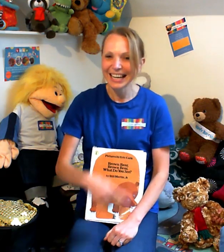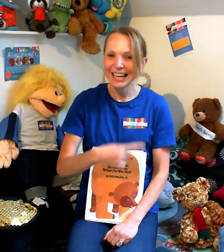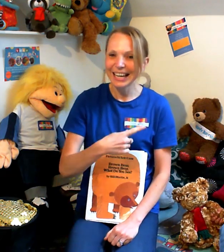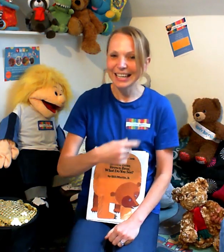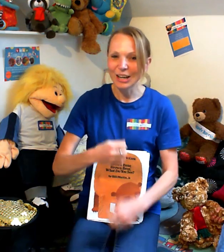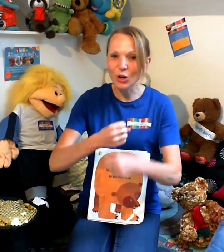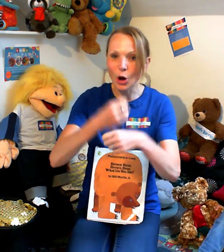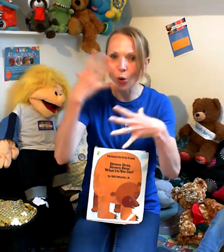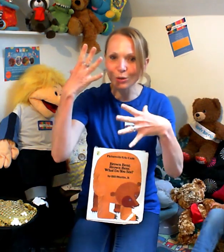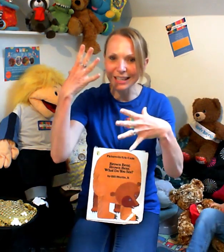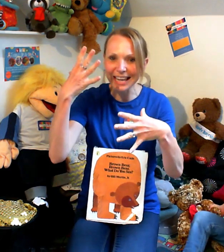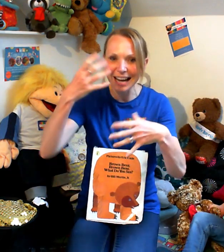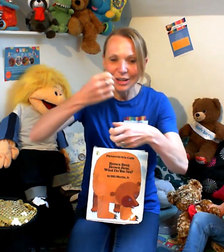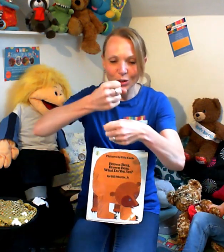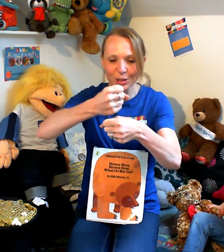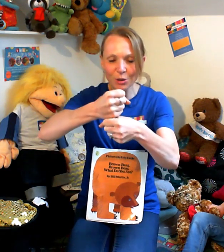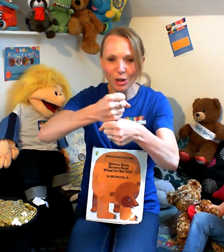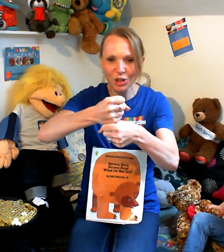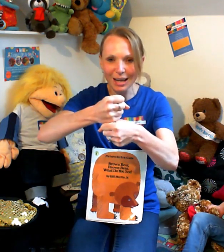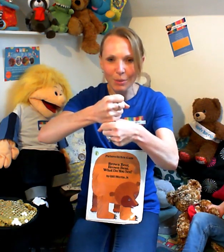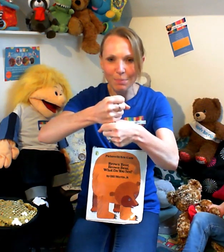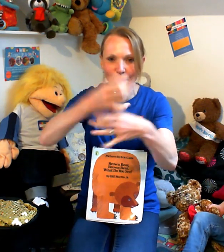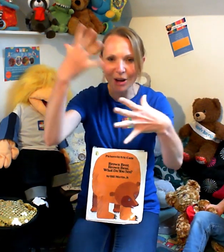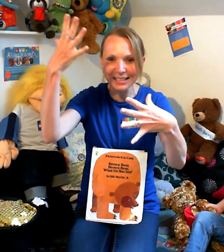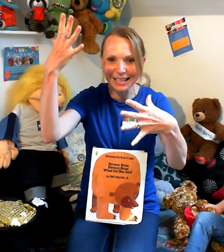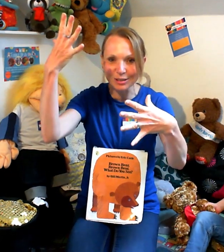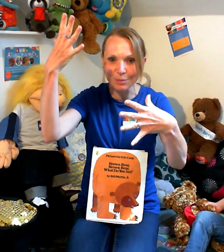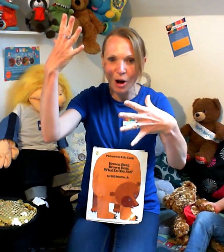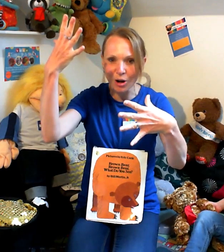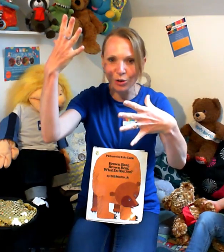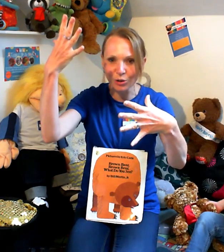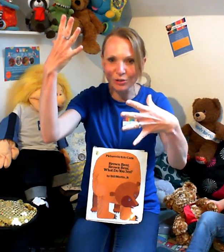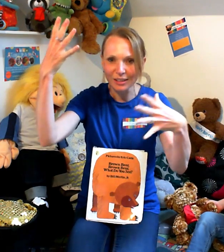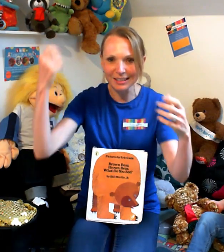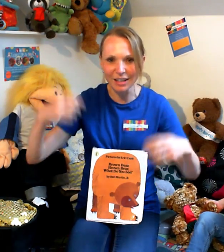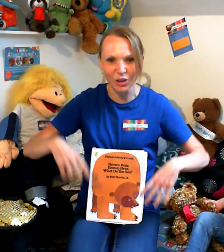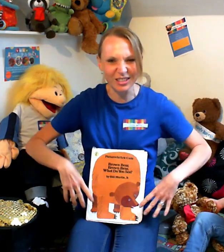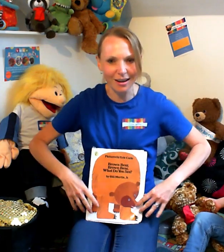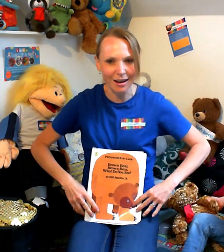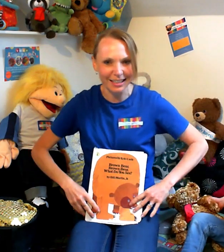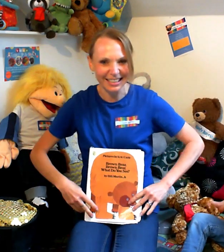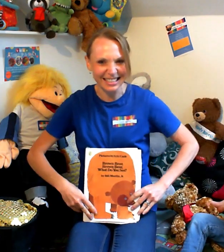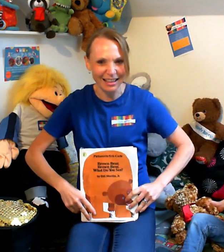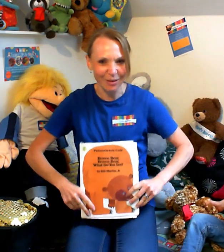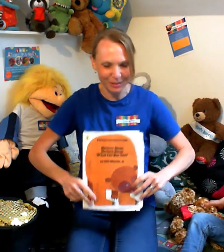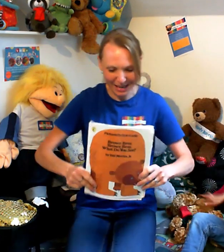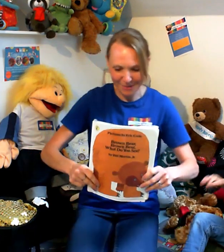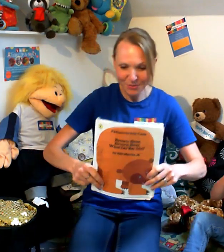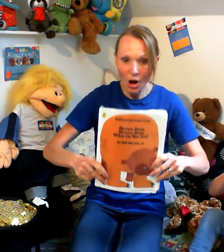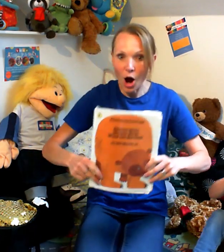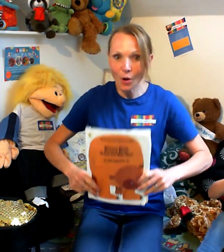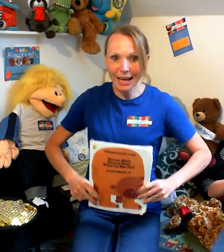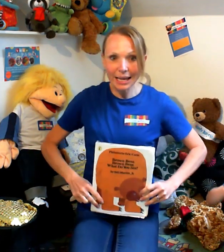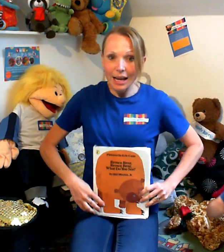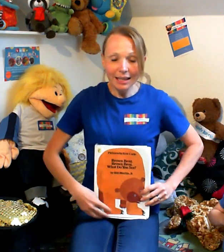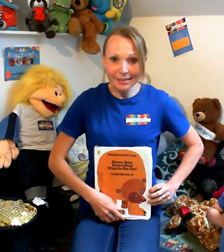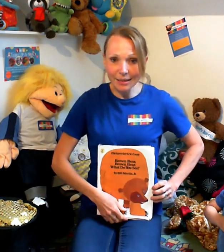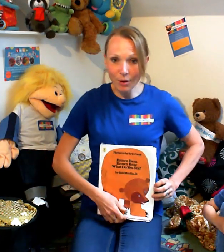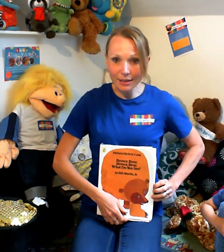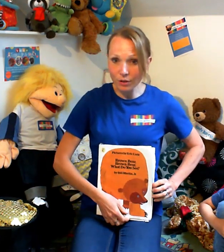Yeah. Golden, yeah. So we do our G and we burst it into sparkles. It's a good sign. It's lovely. Okay, let's see what he's looking